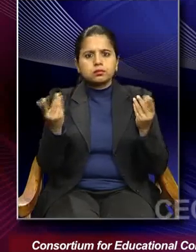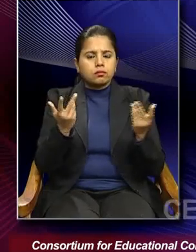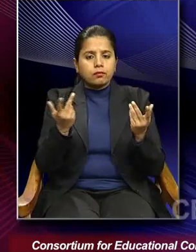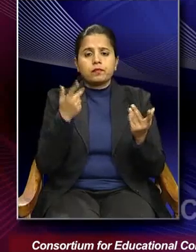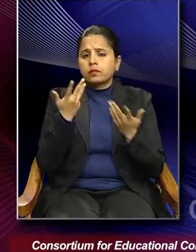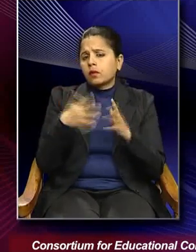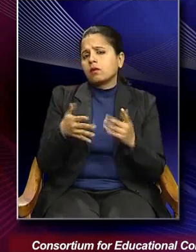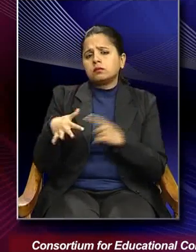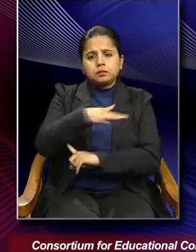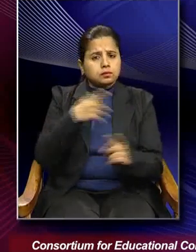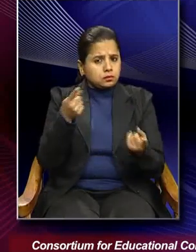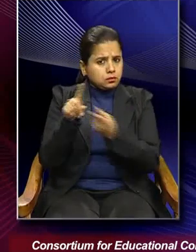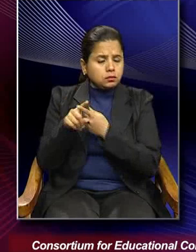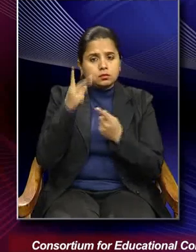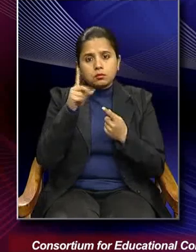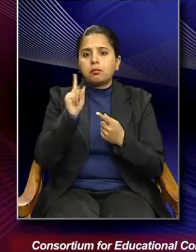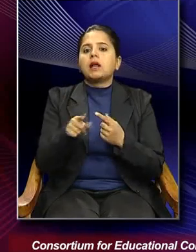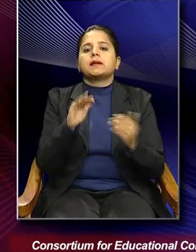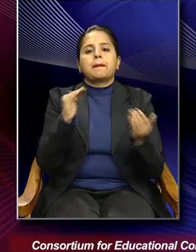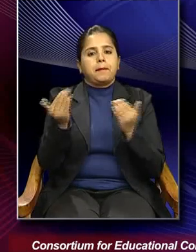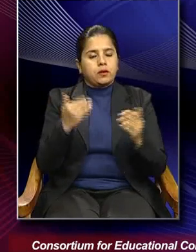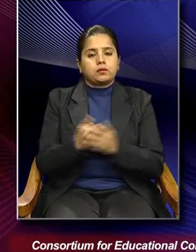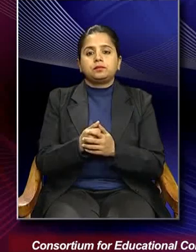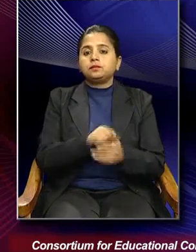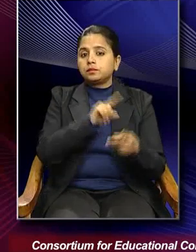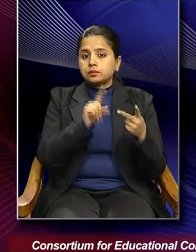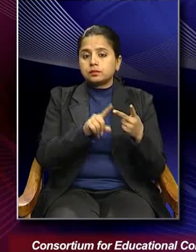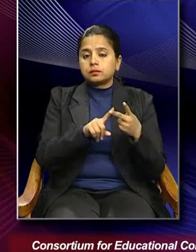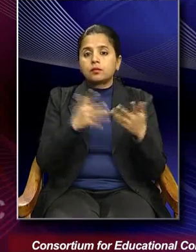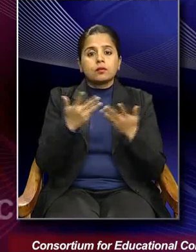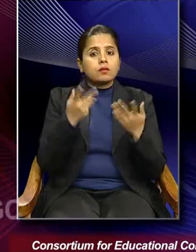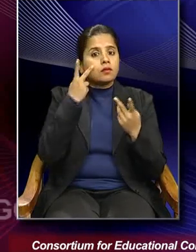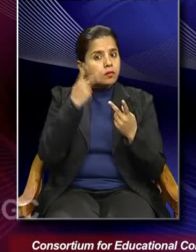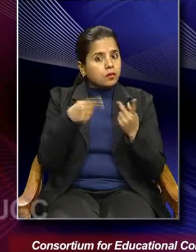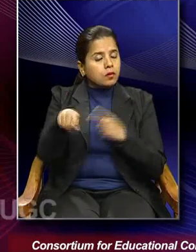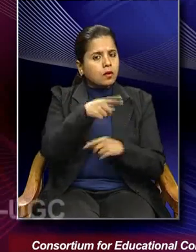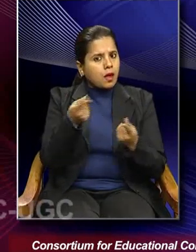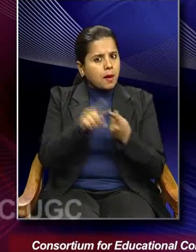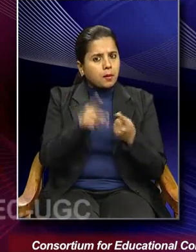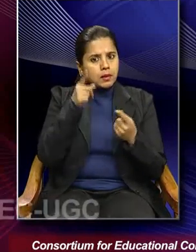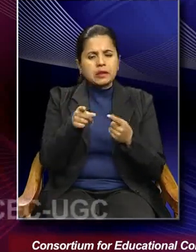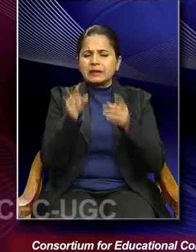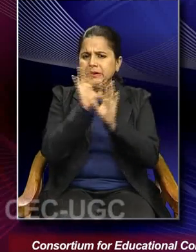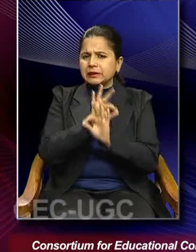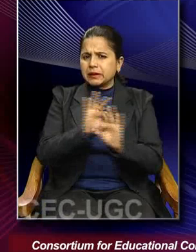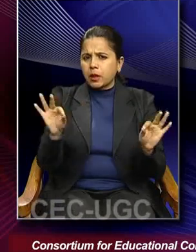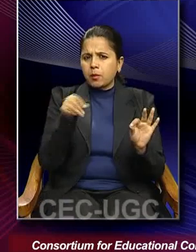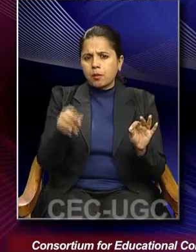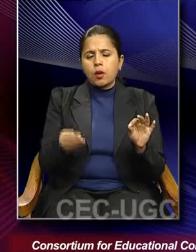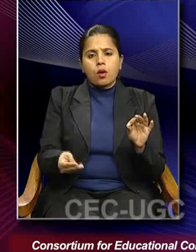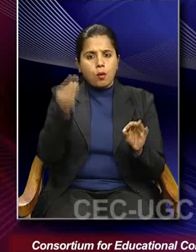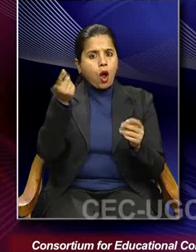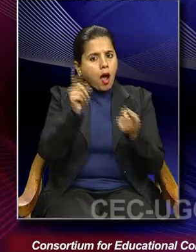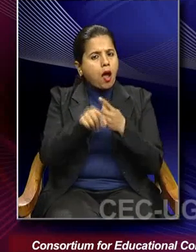any circumstances. The second axiom is probably the simplest and most